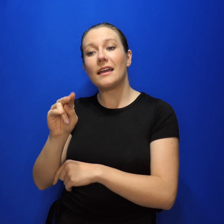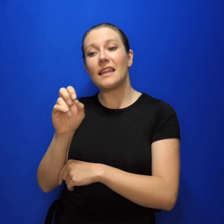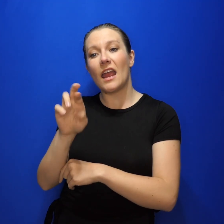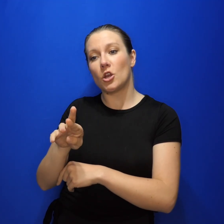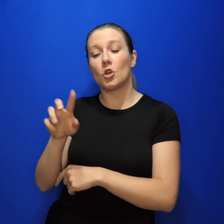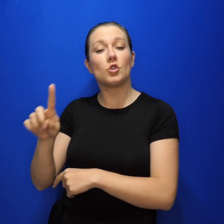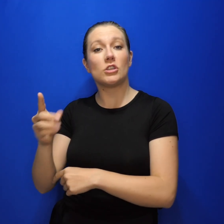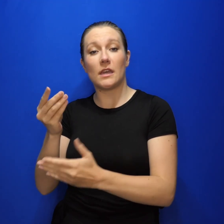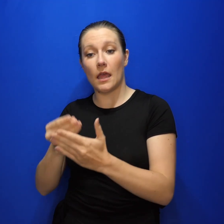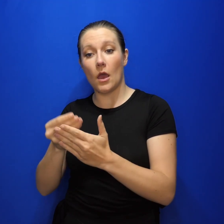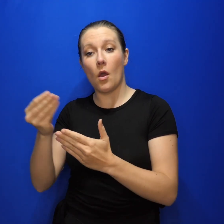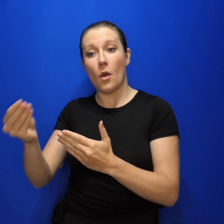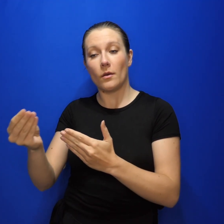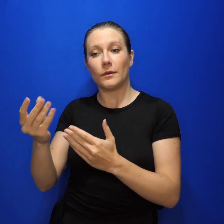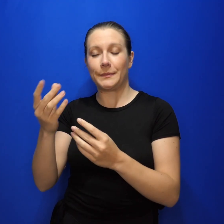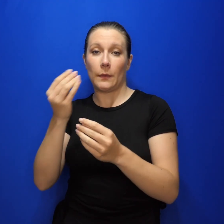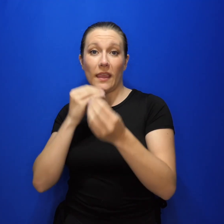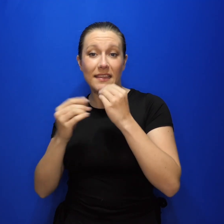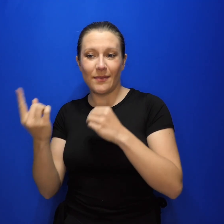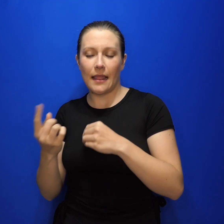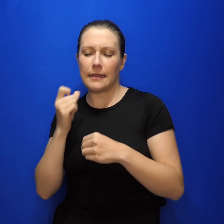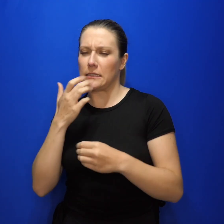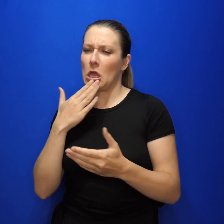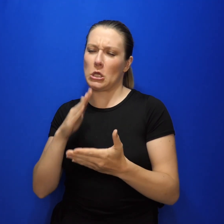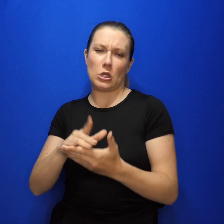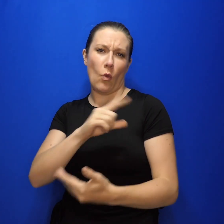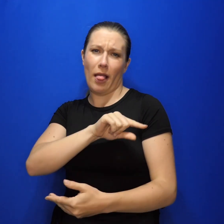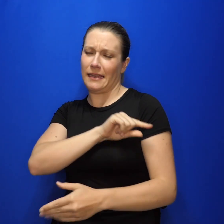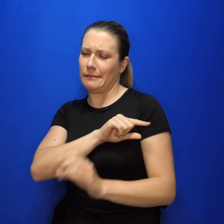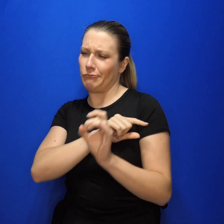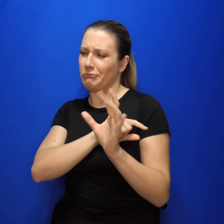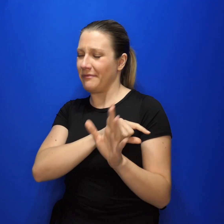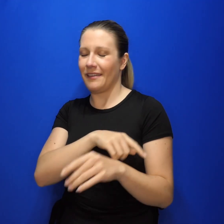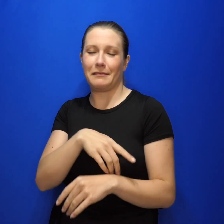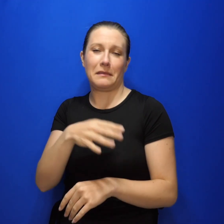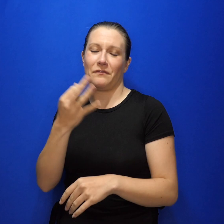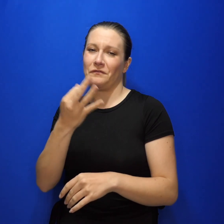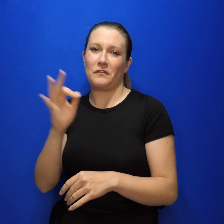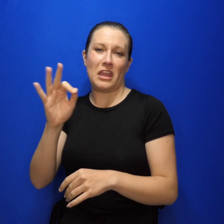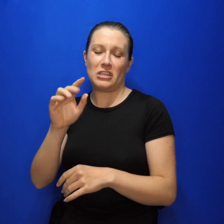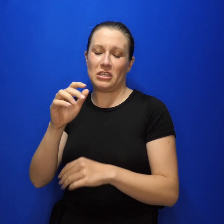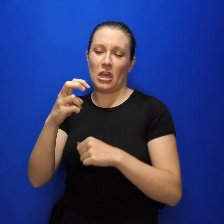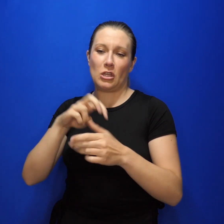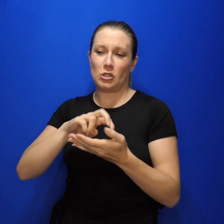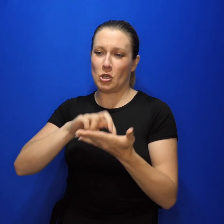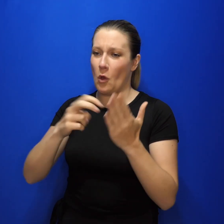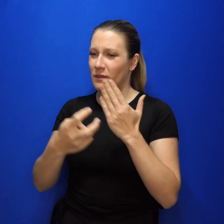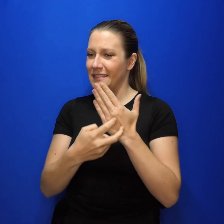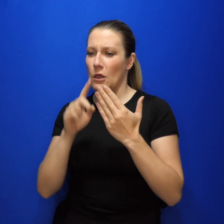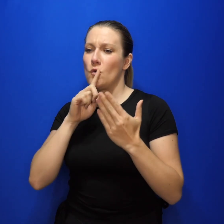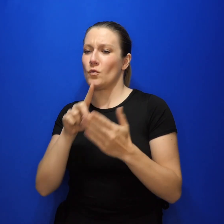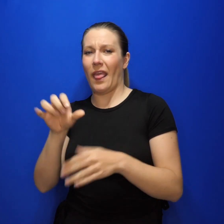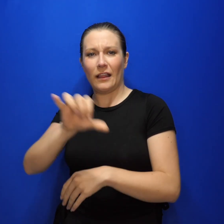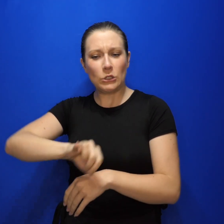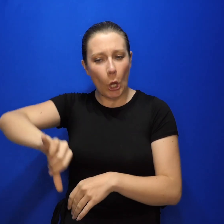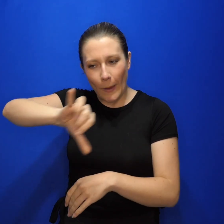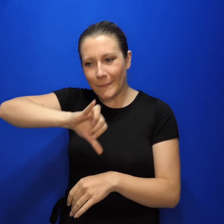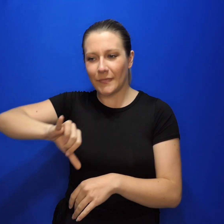something not good. Like sure. Yeah, quality wise. This is going to be a French toast and real syrup and or a macaroni and